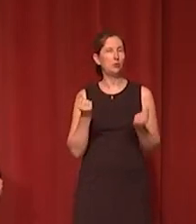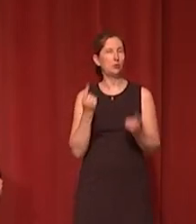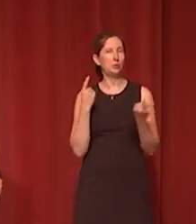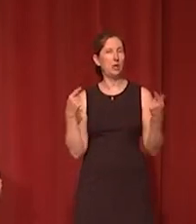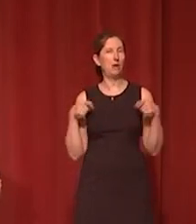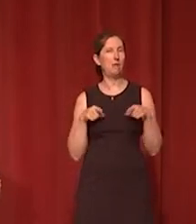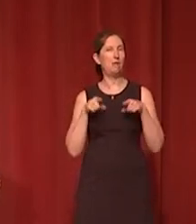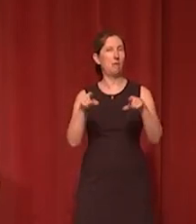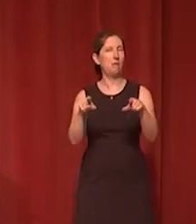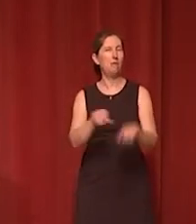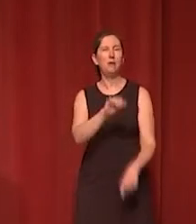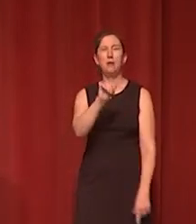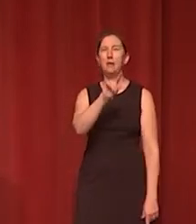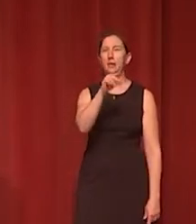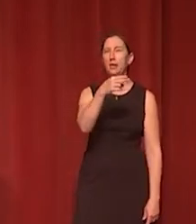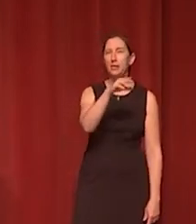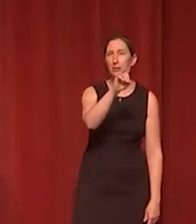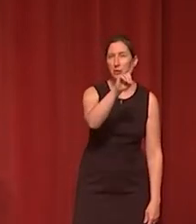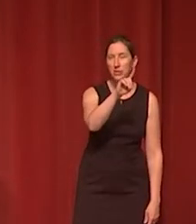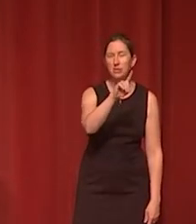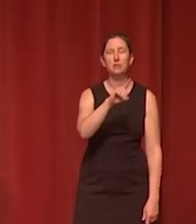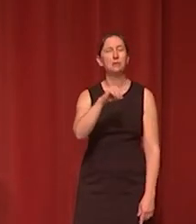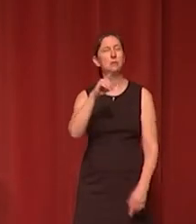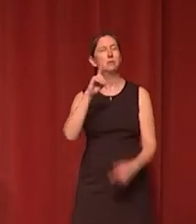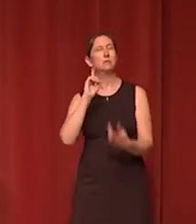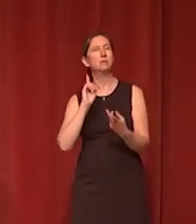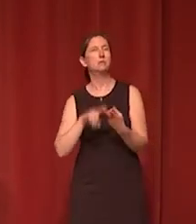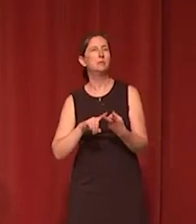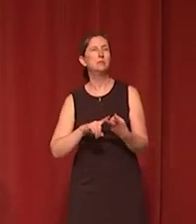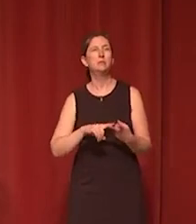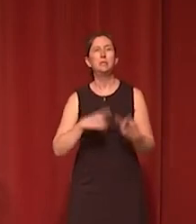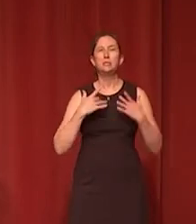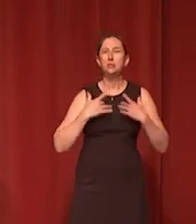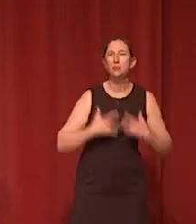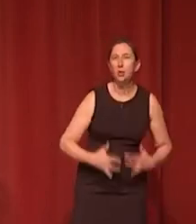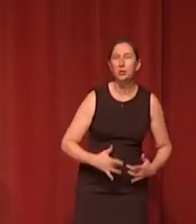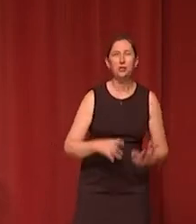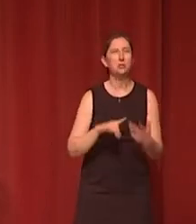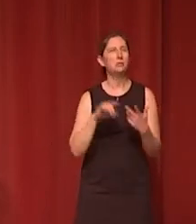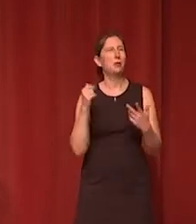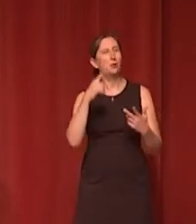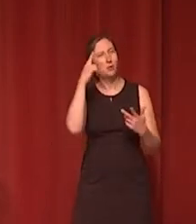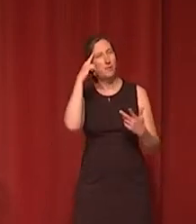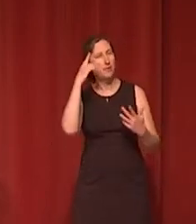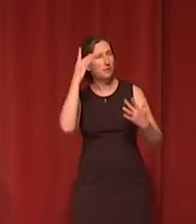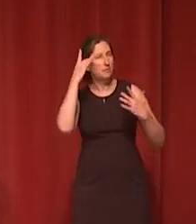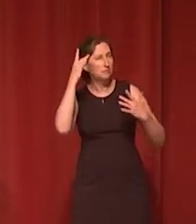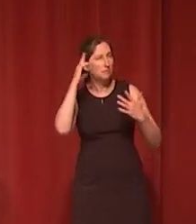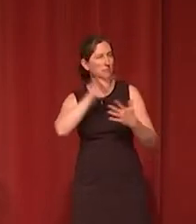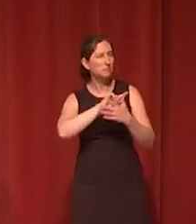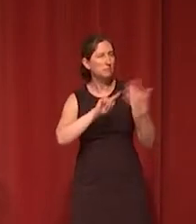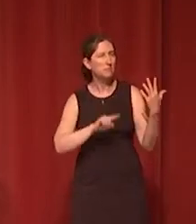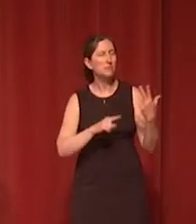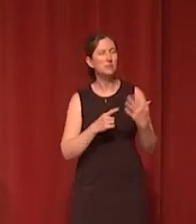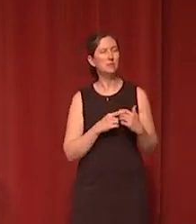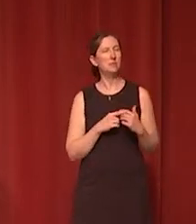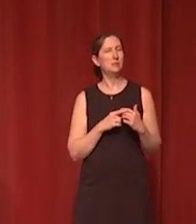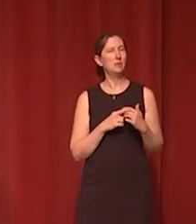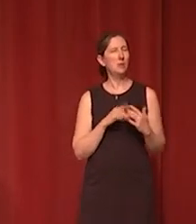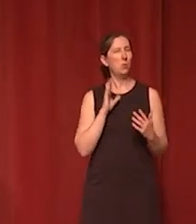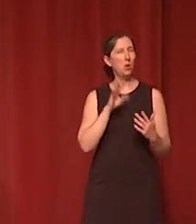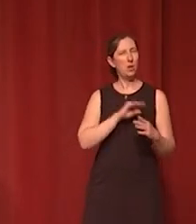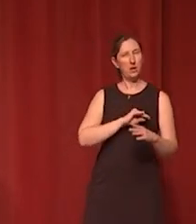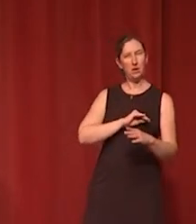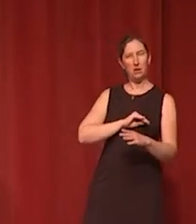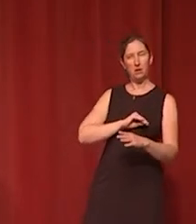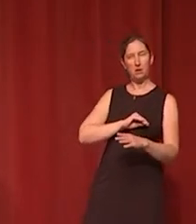ADHD, other these mental health conditions. And if we start with those, how does that increase our risk or change our risk for developing